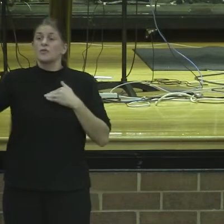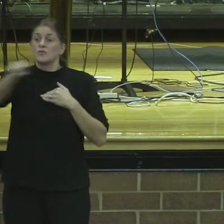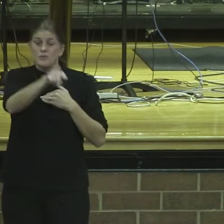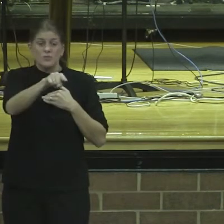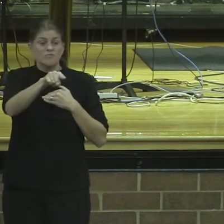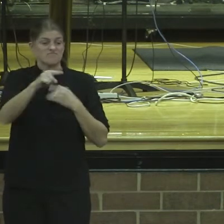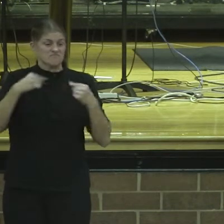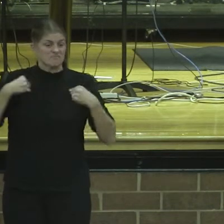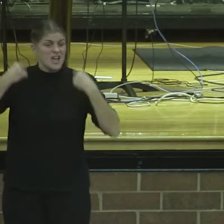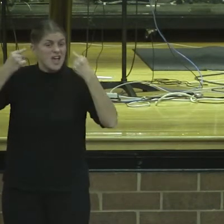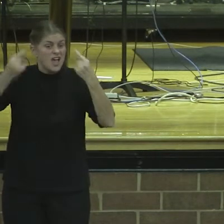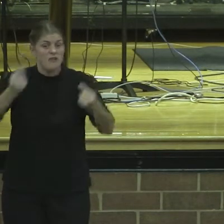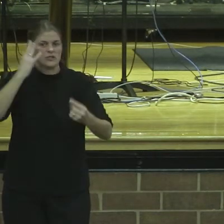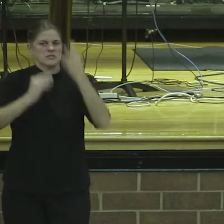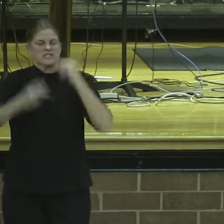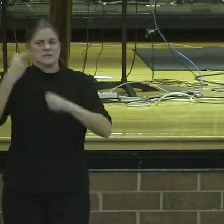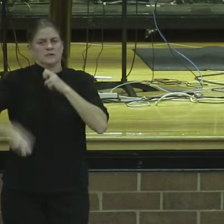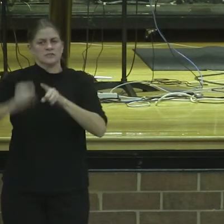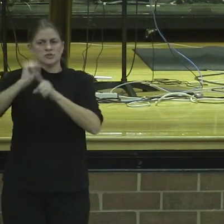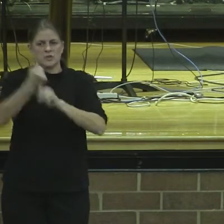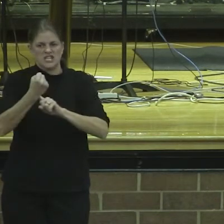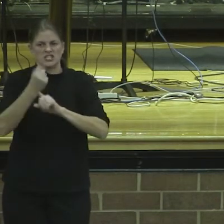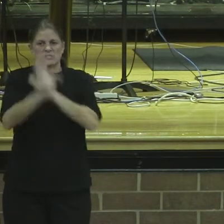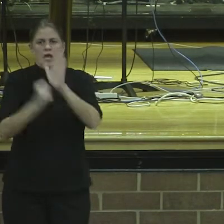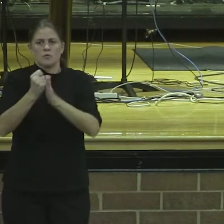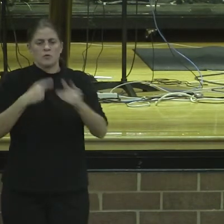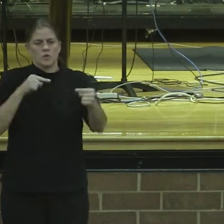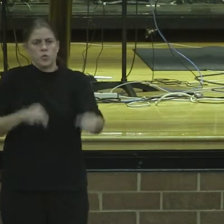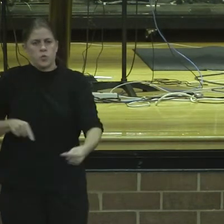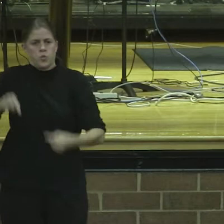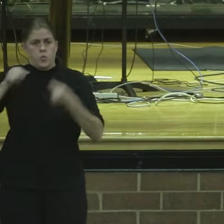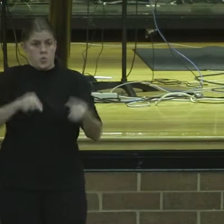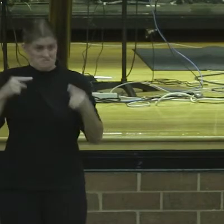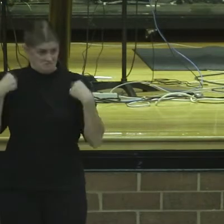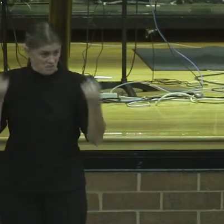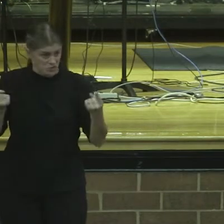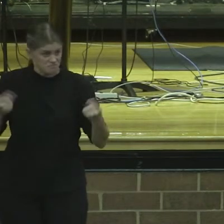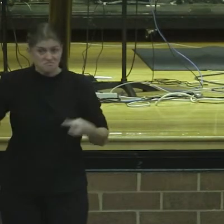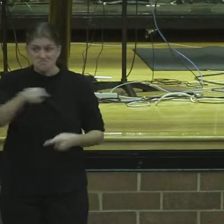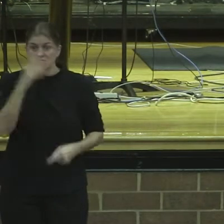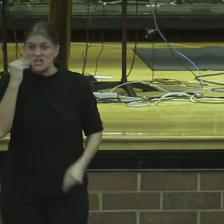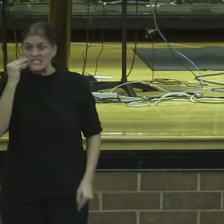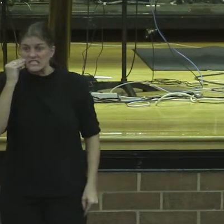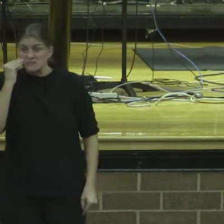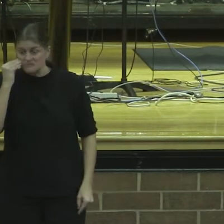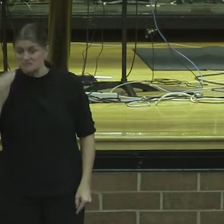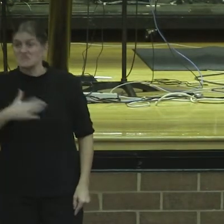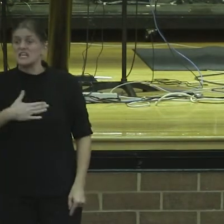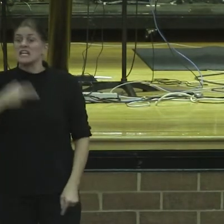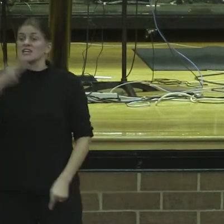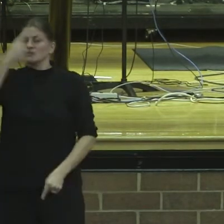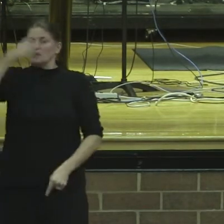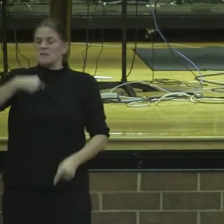through a hard situation, a season even, of a difficult time? And what comes to mind in history for me is World